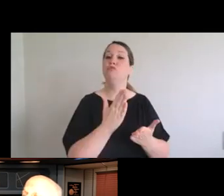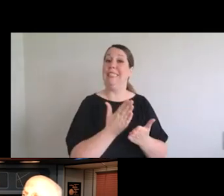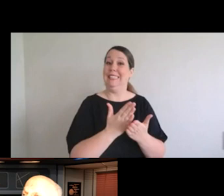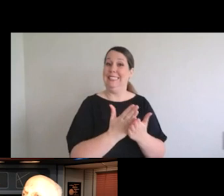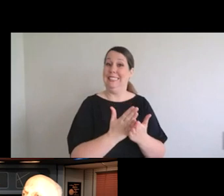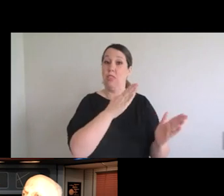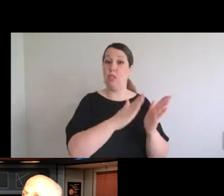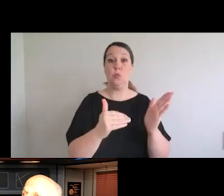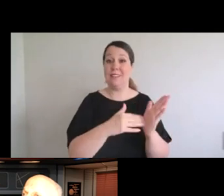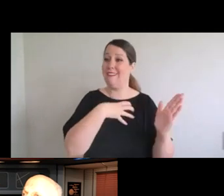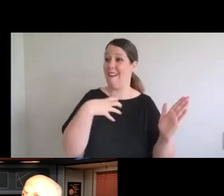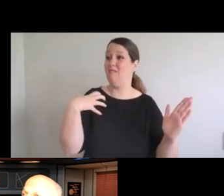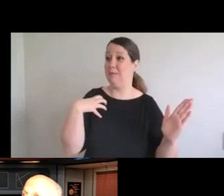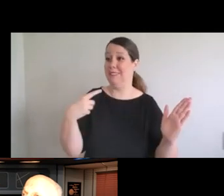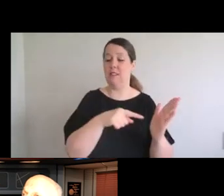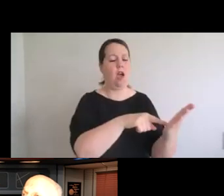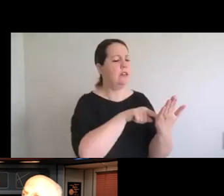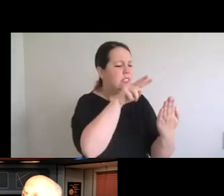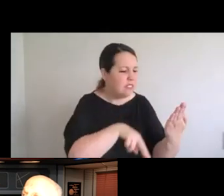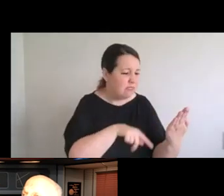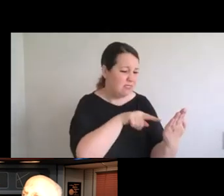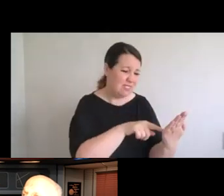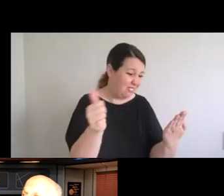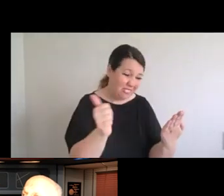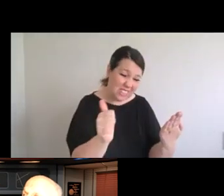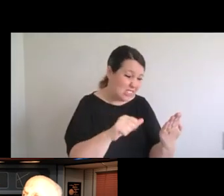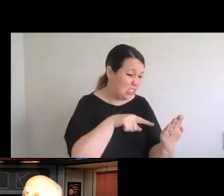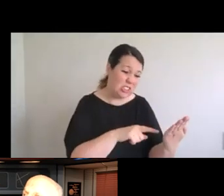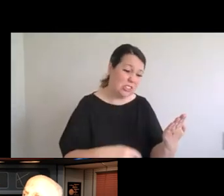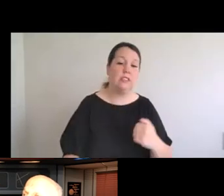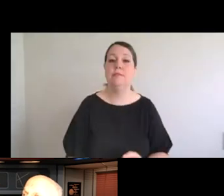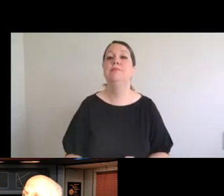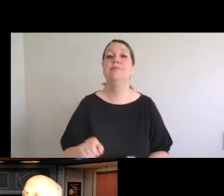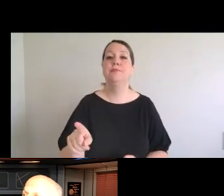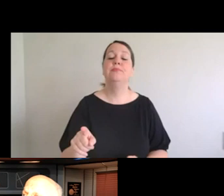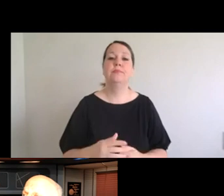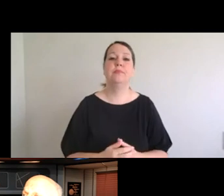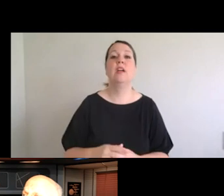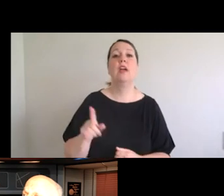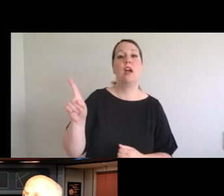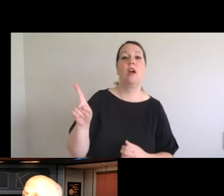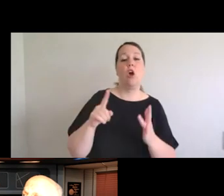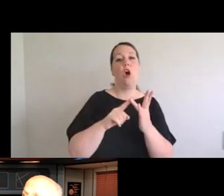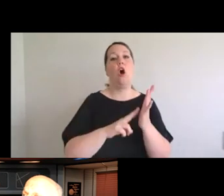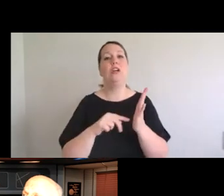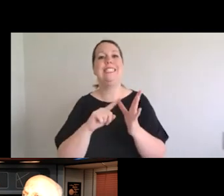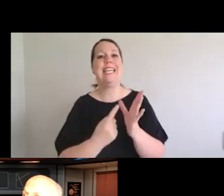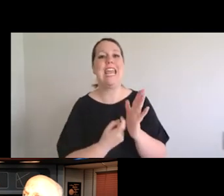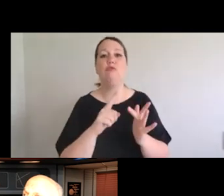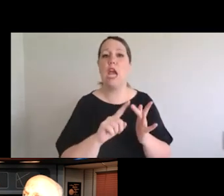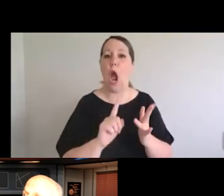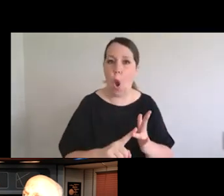there. In Ontario 20 years ago, we had a provincial conservative government.